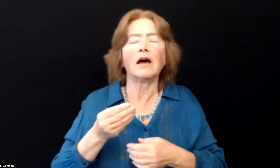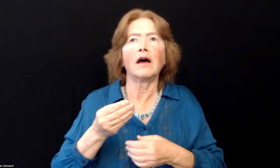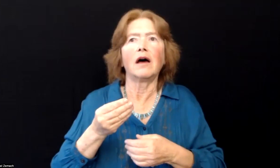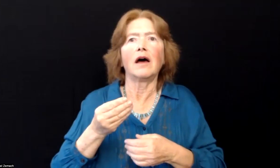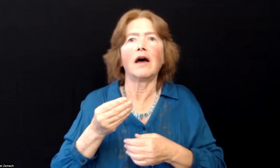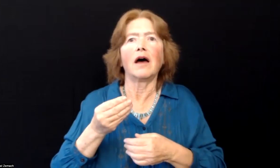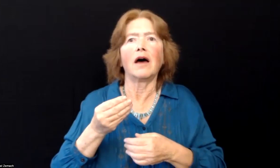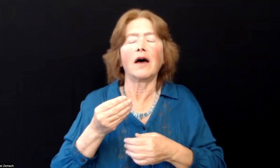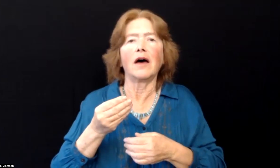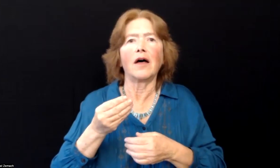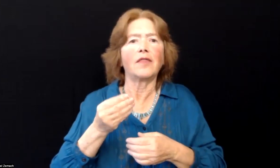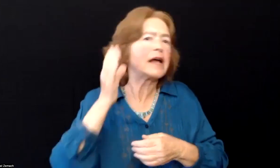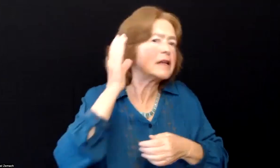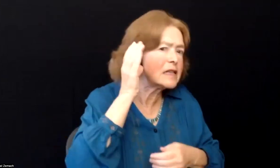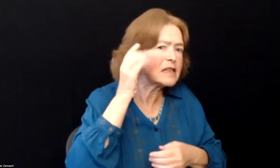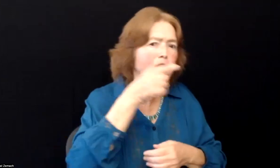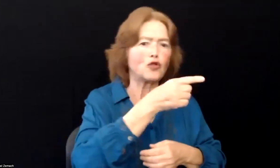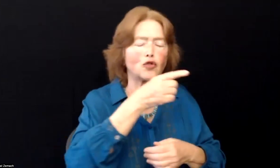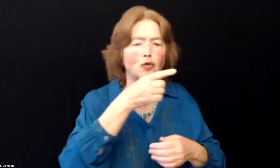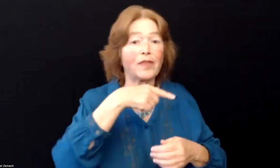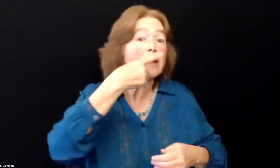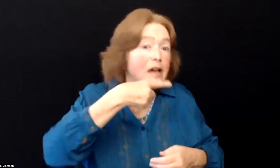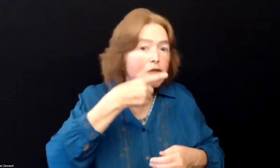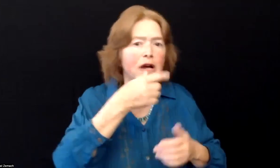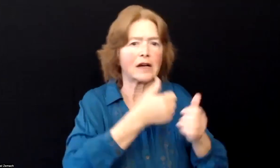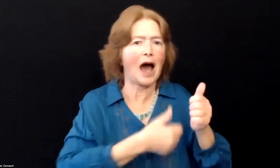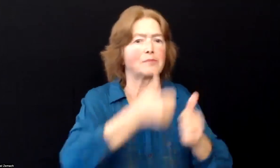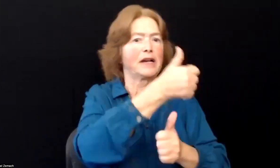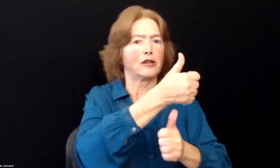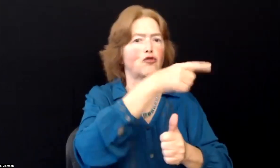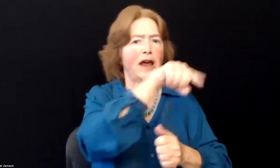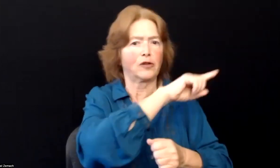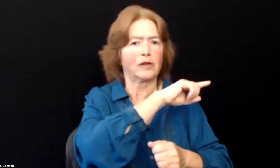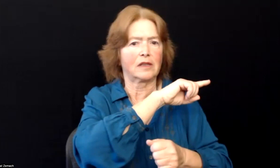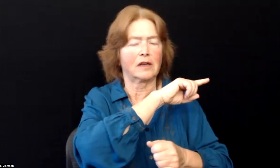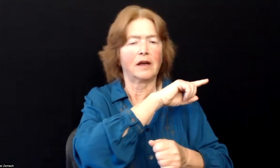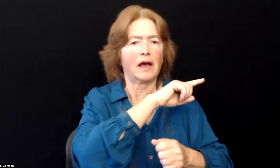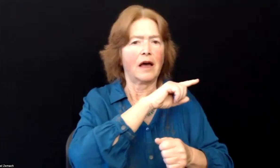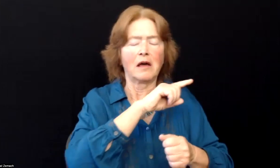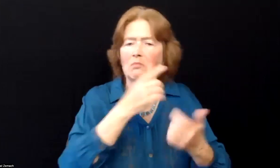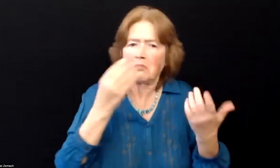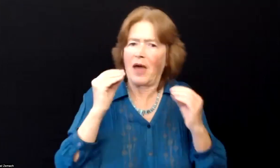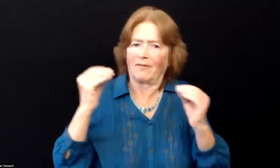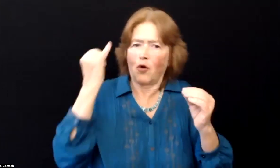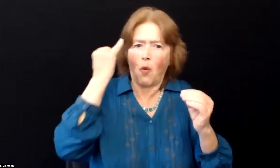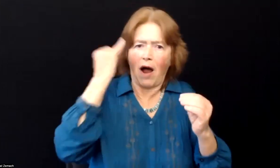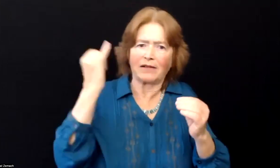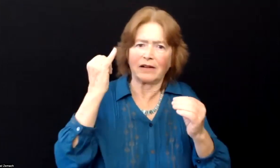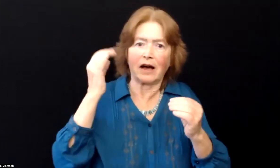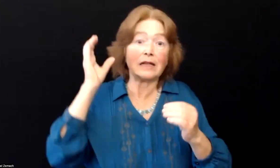finances, and they listen to administrators who are hearing, but